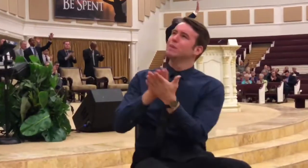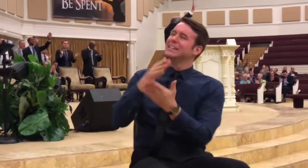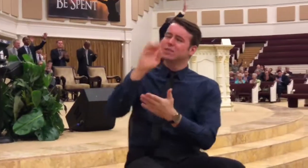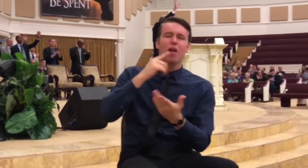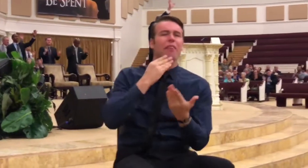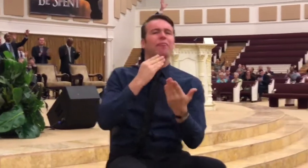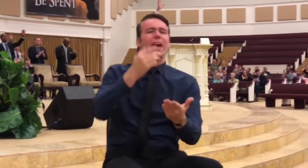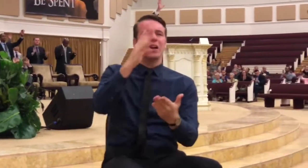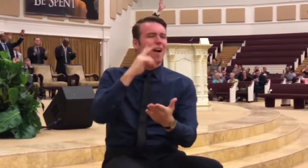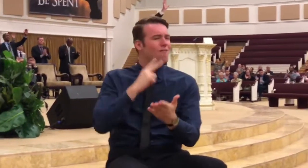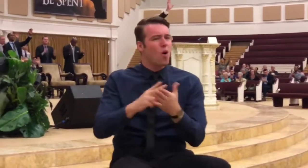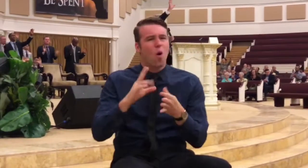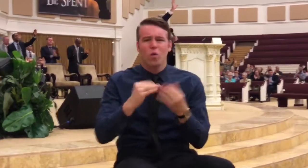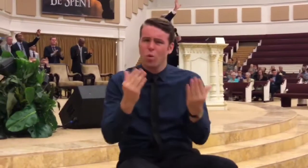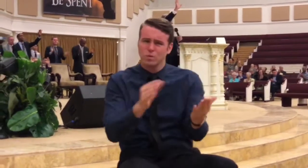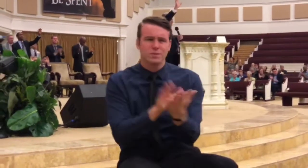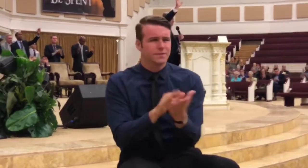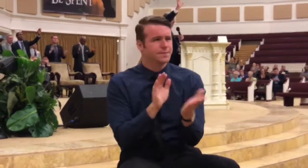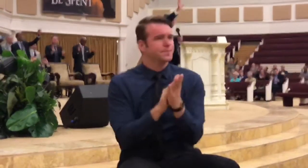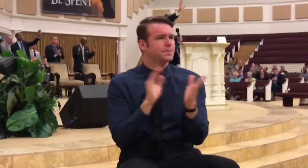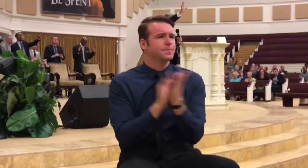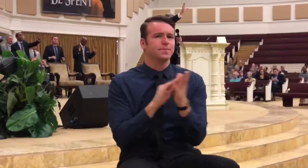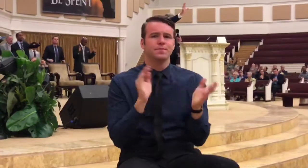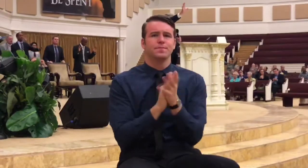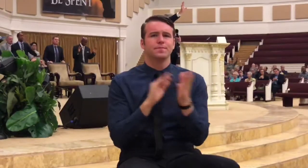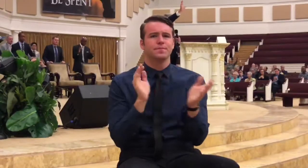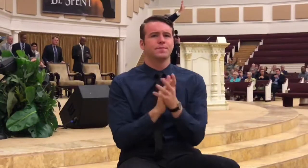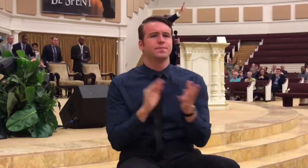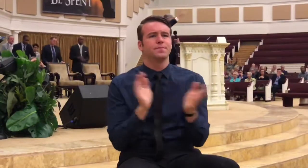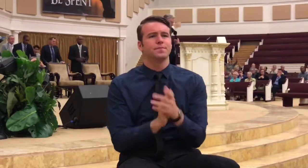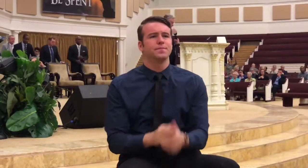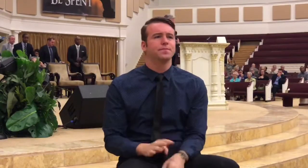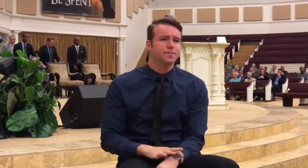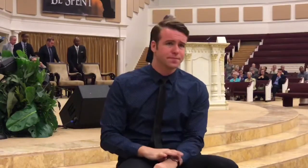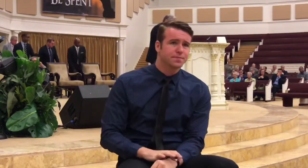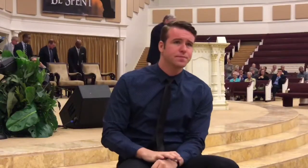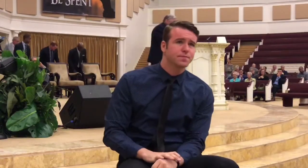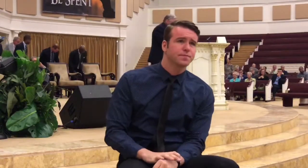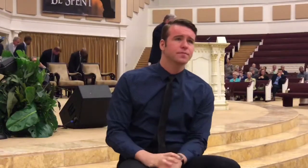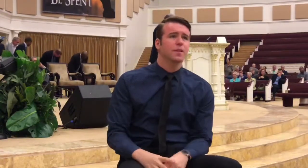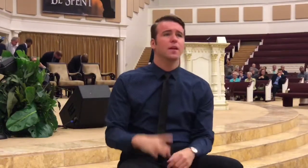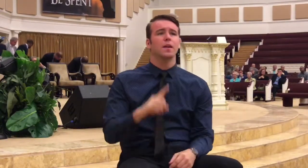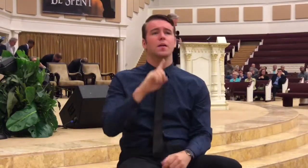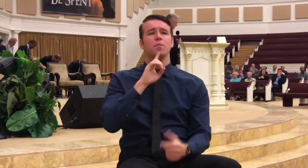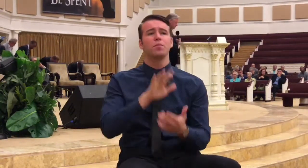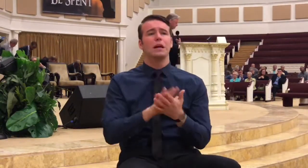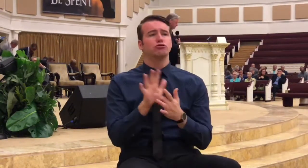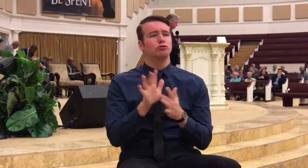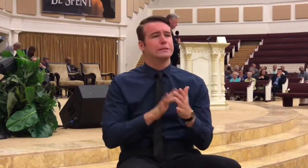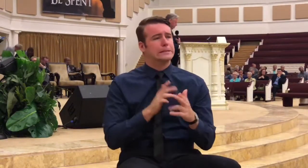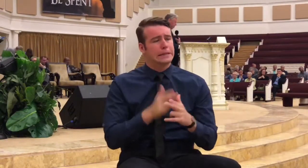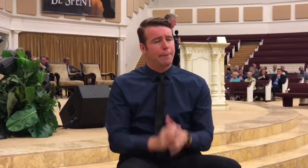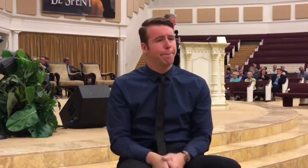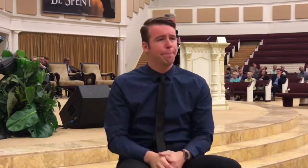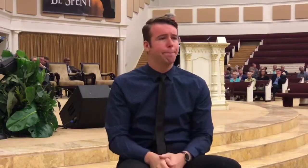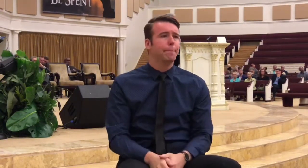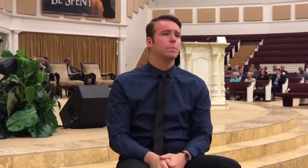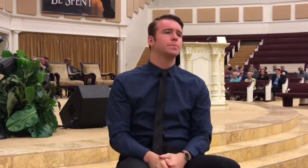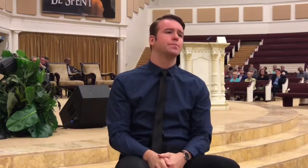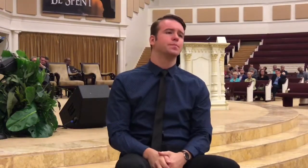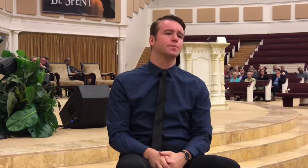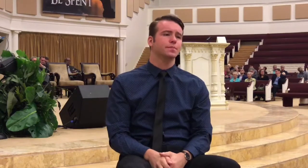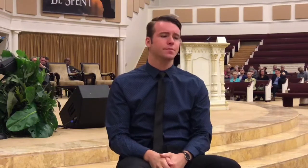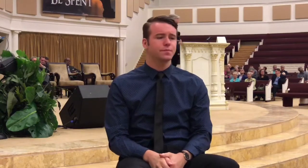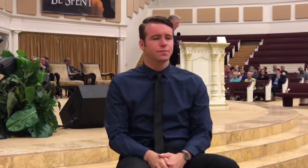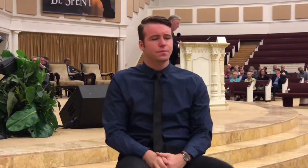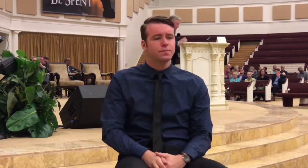for the Holy Ghost for salvation. Praise the name of Jesus. Praise the name of Jesus.